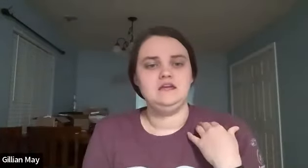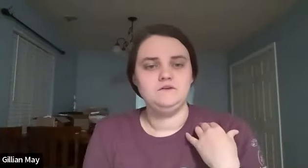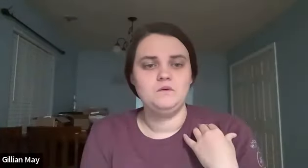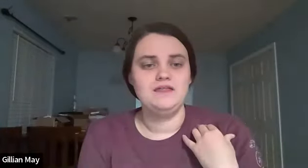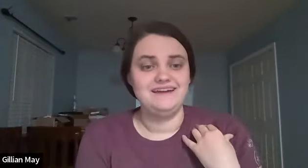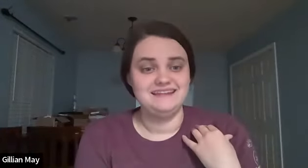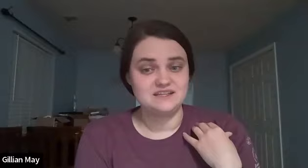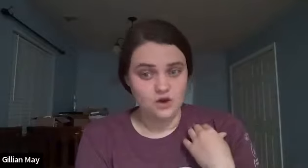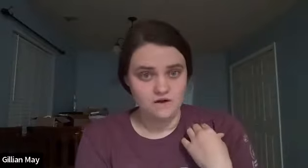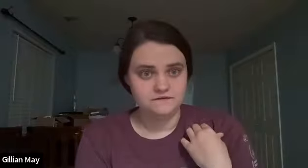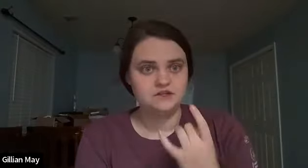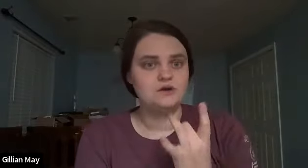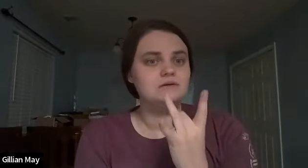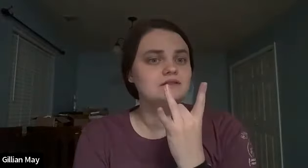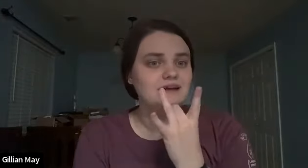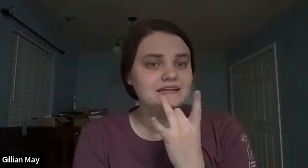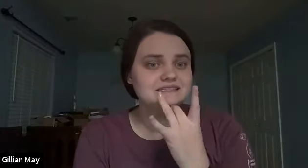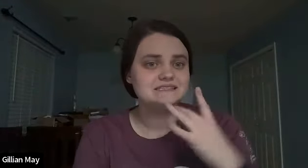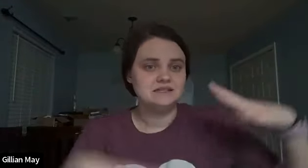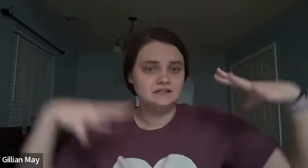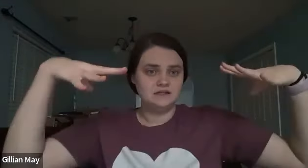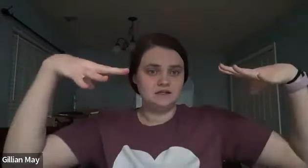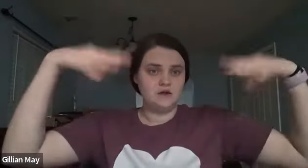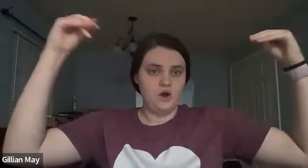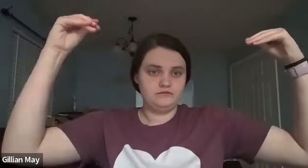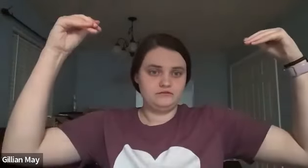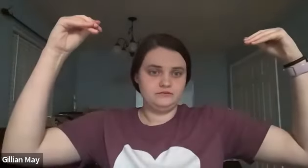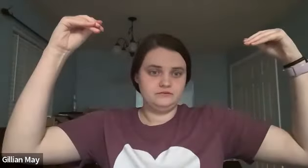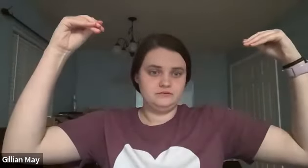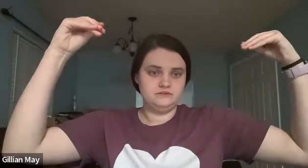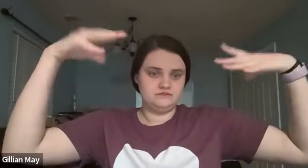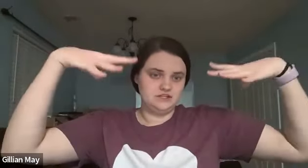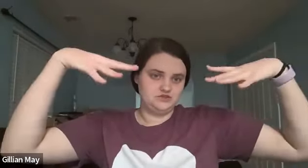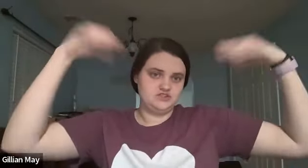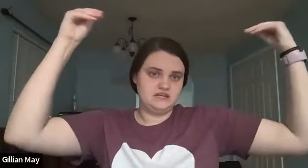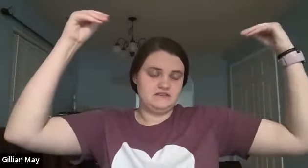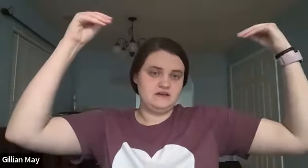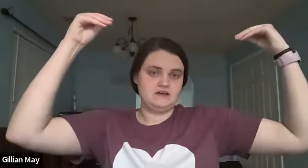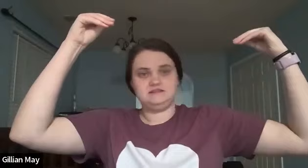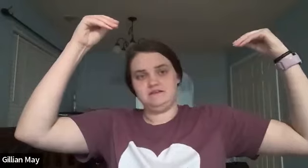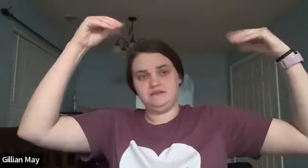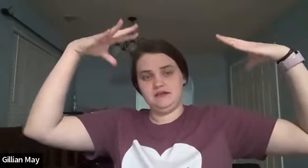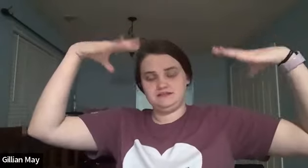If you want lights off, you'd go lights off. So it's like you're sucking in the light from